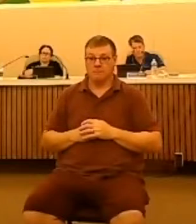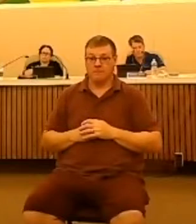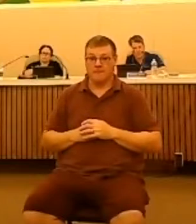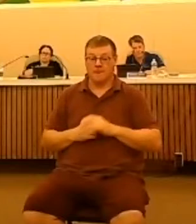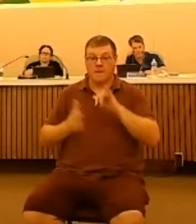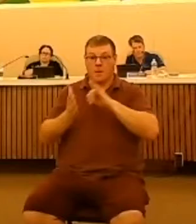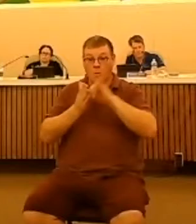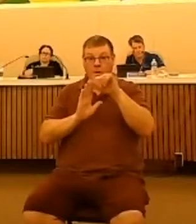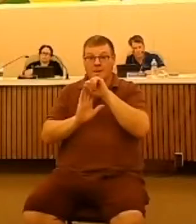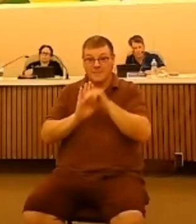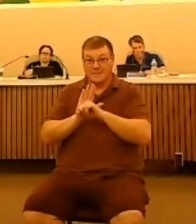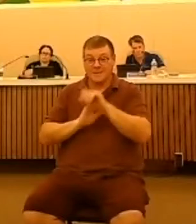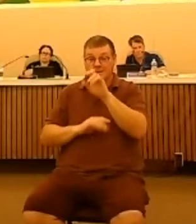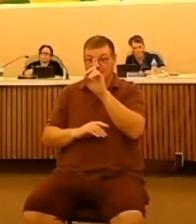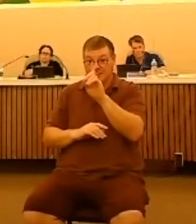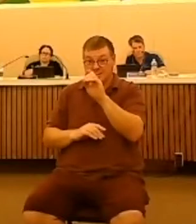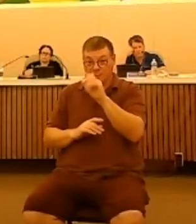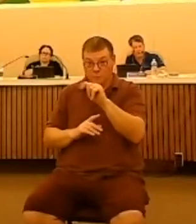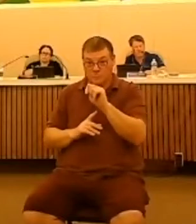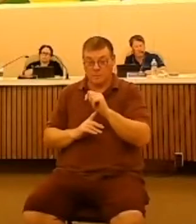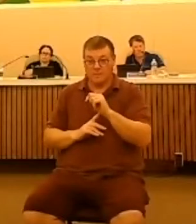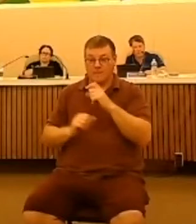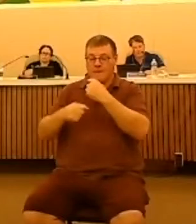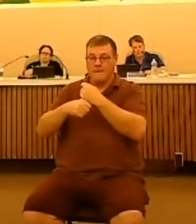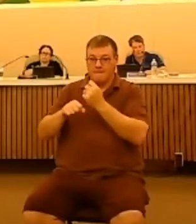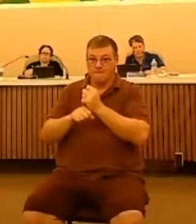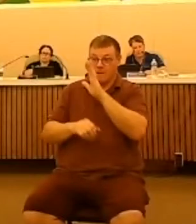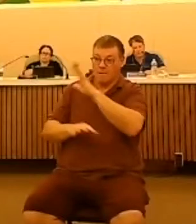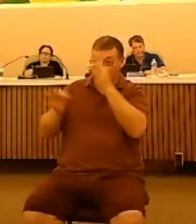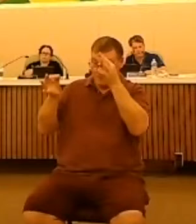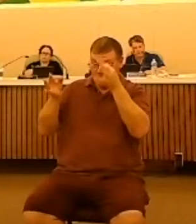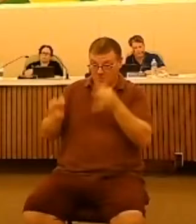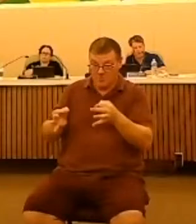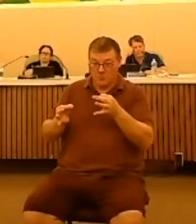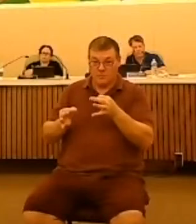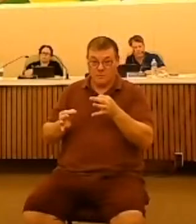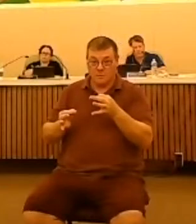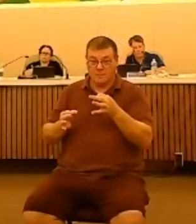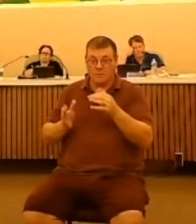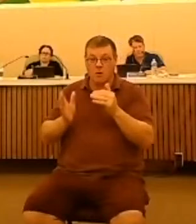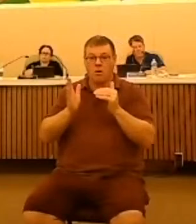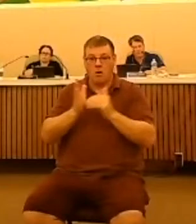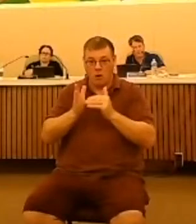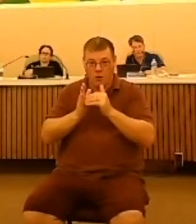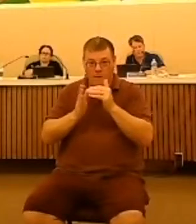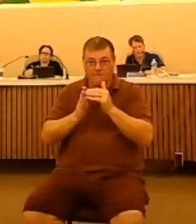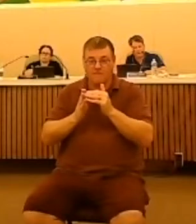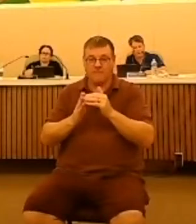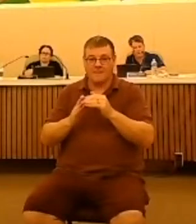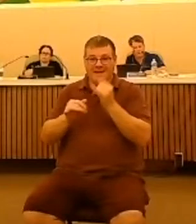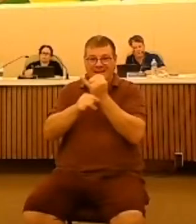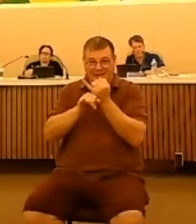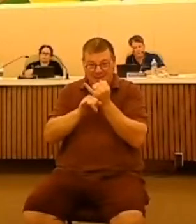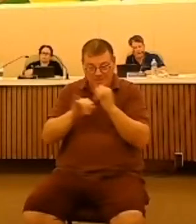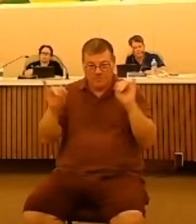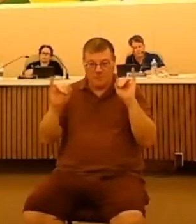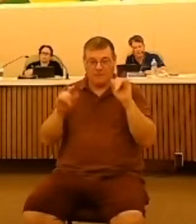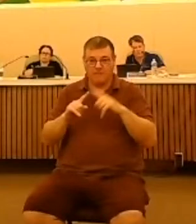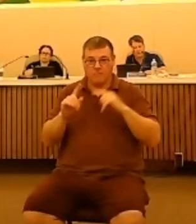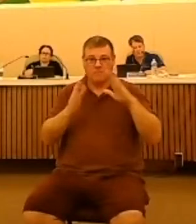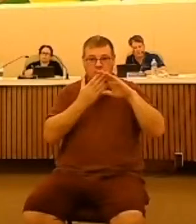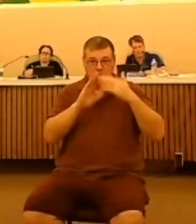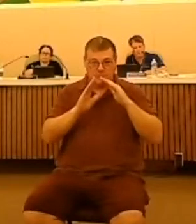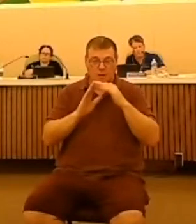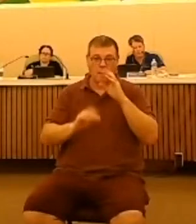the New York State DOT makes their decisions often seemingly independent of towns